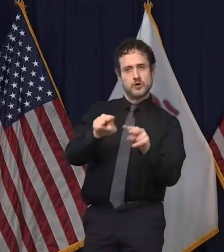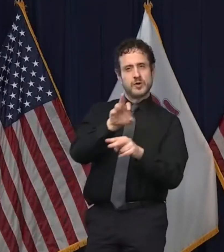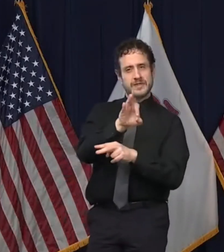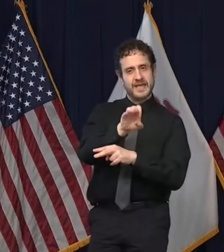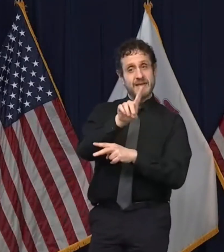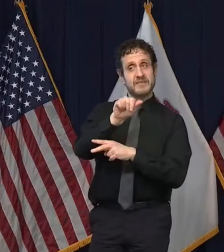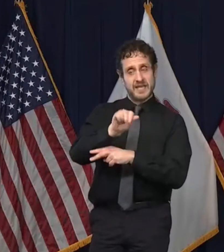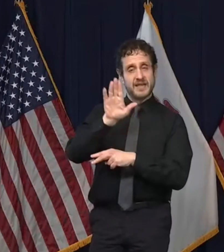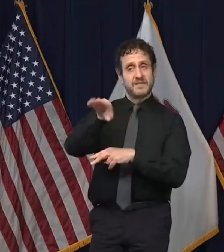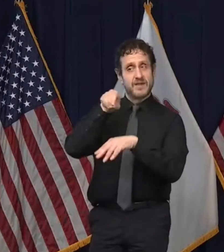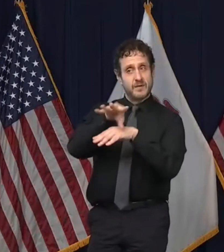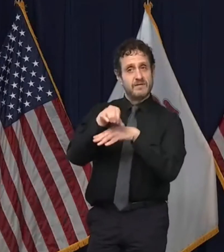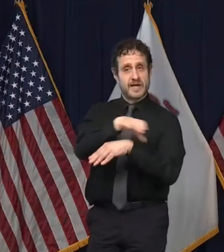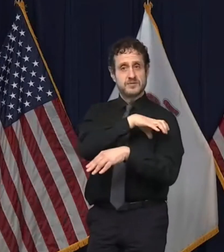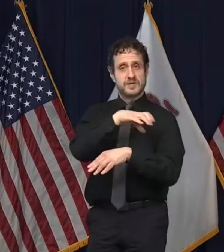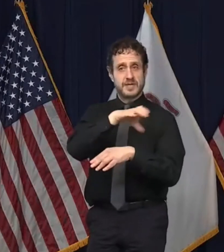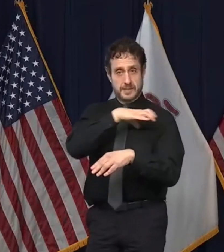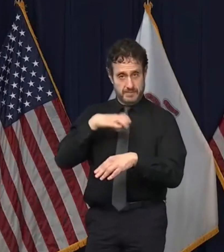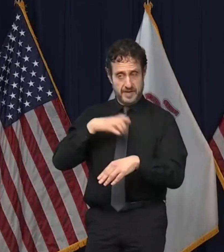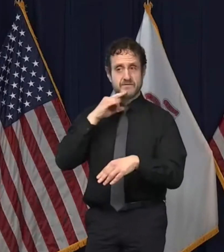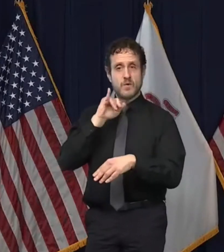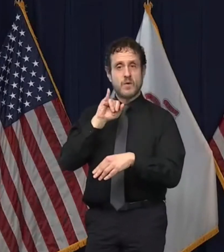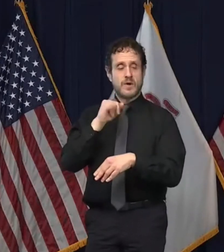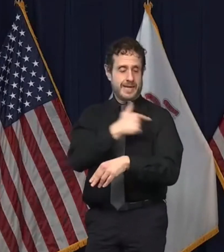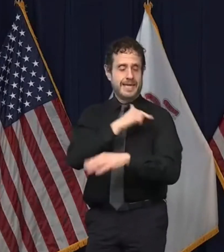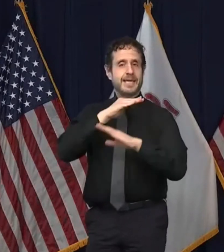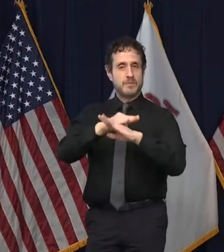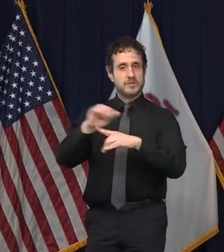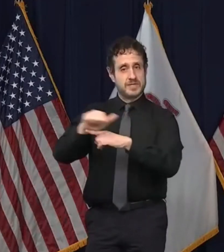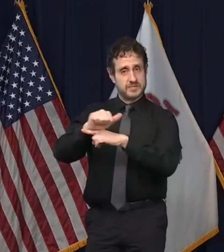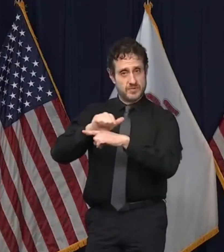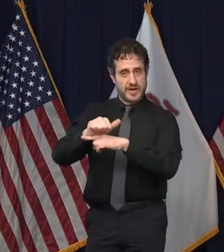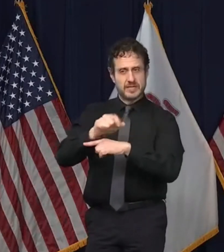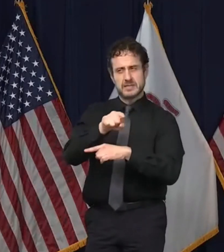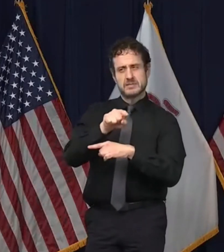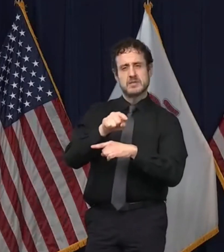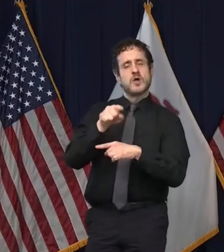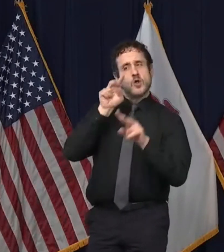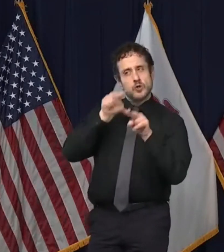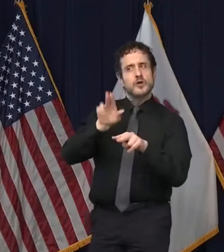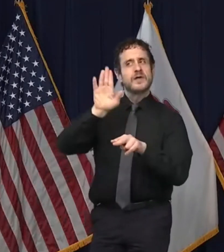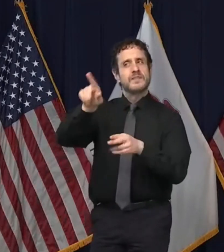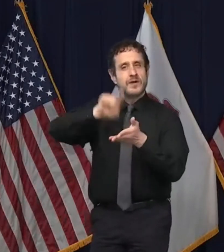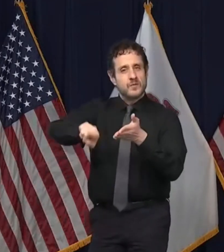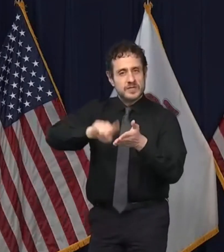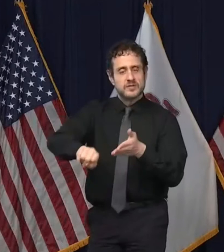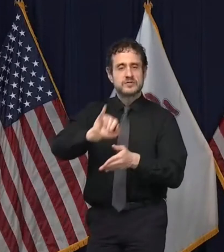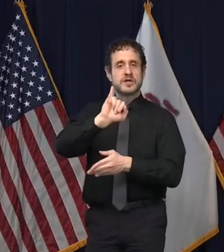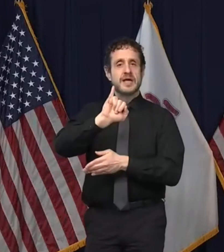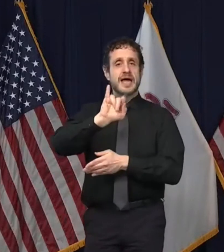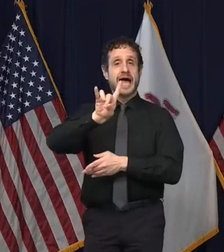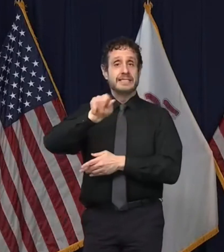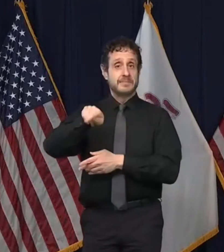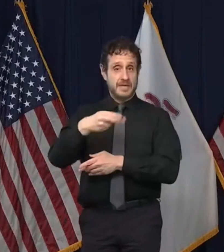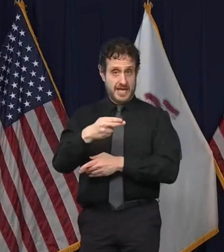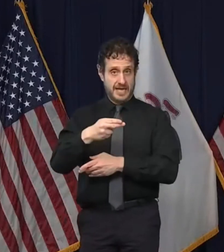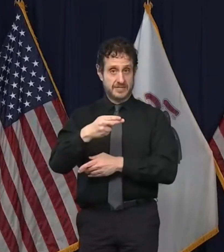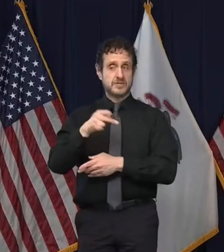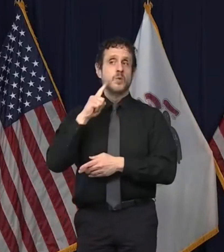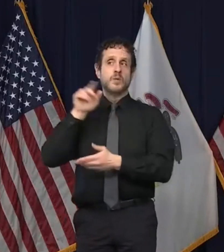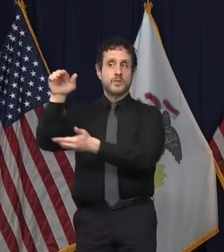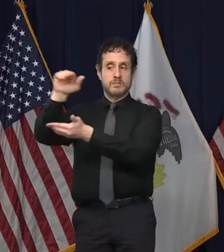the Advisory Committee on Immunization Practices so that they can get all the information. IDPH will continue to put